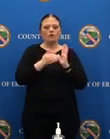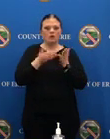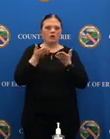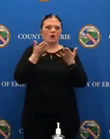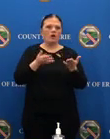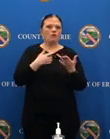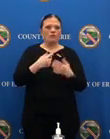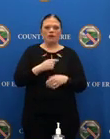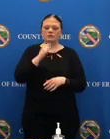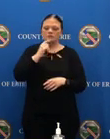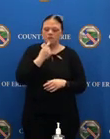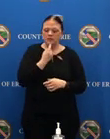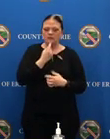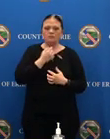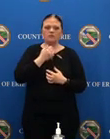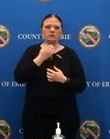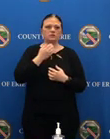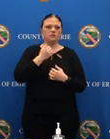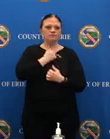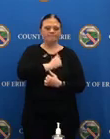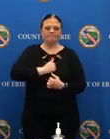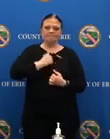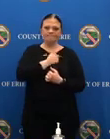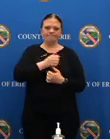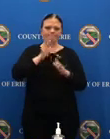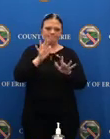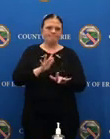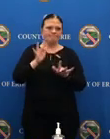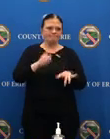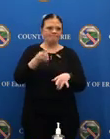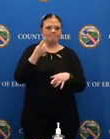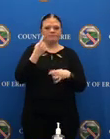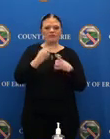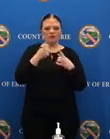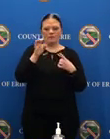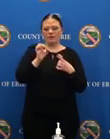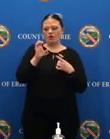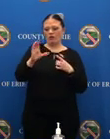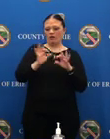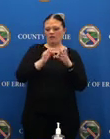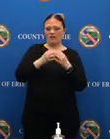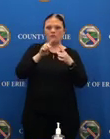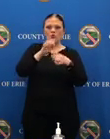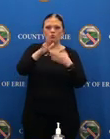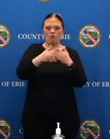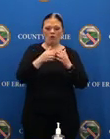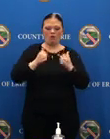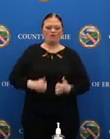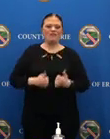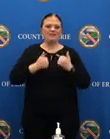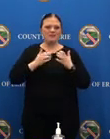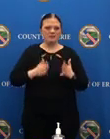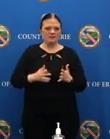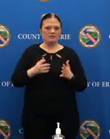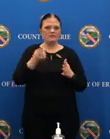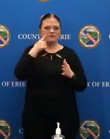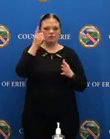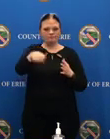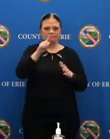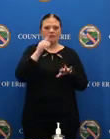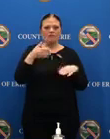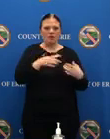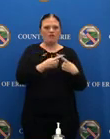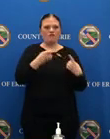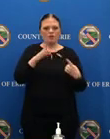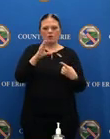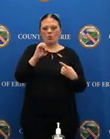offer my deepest condolences on behalf of the Erie County family and all the Erie County residents to those who've perished as a result of the coronavirus